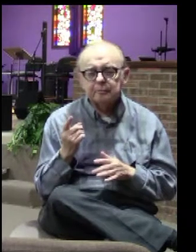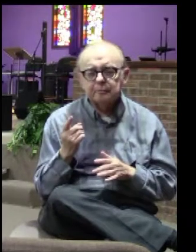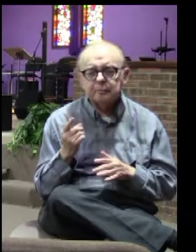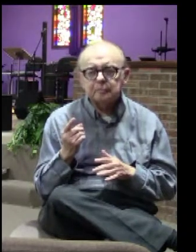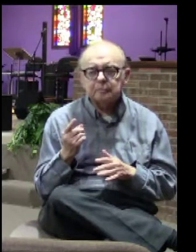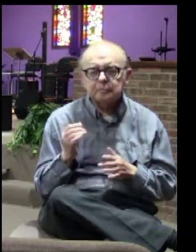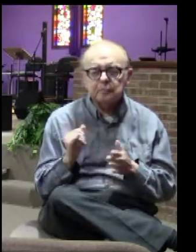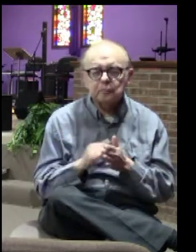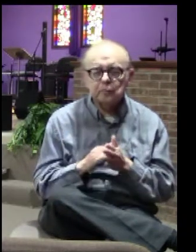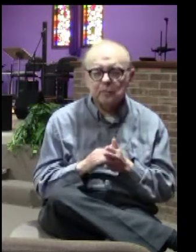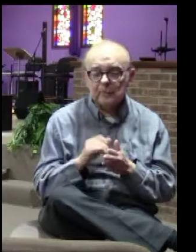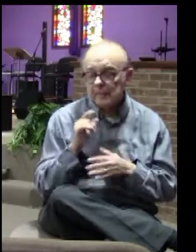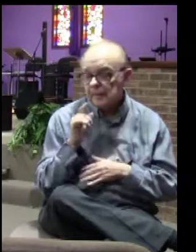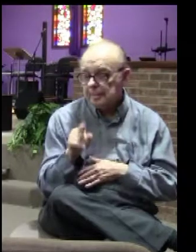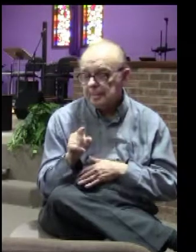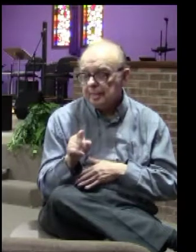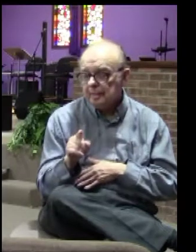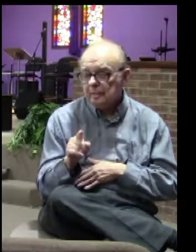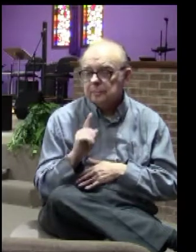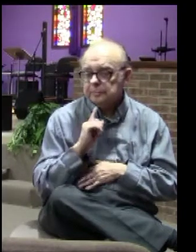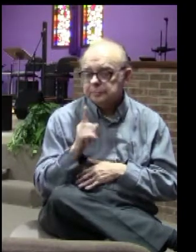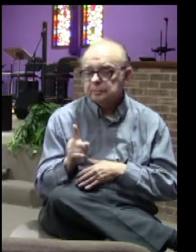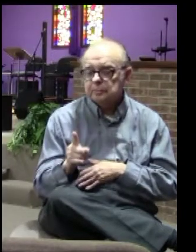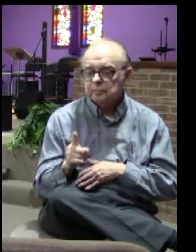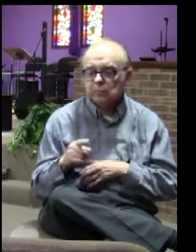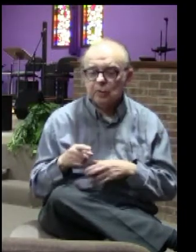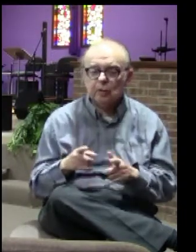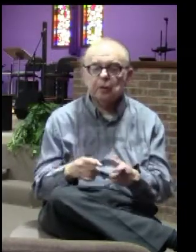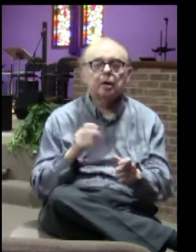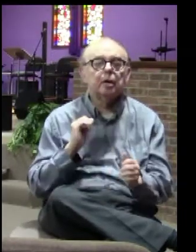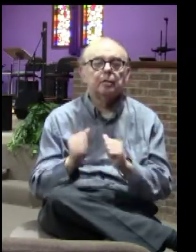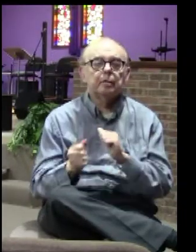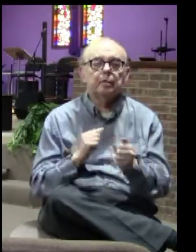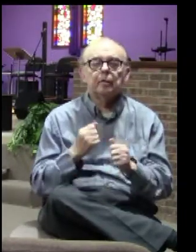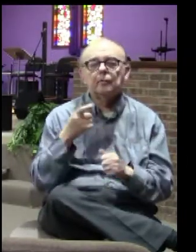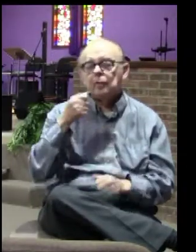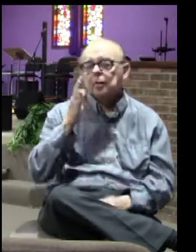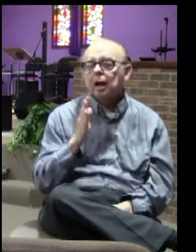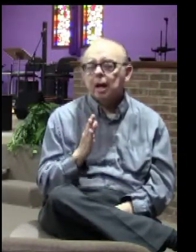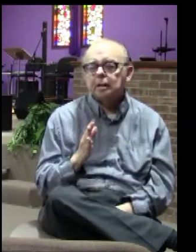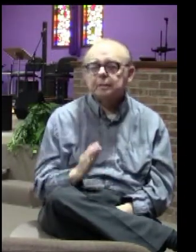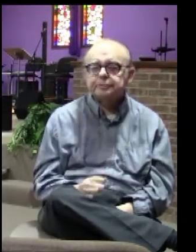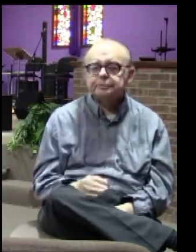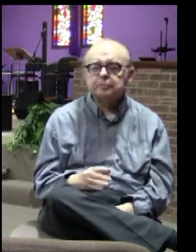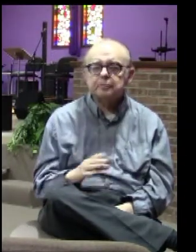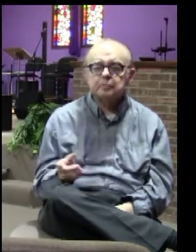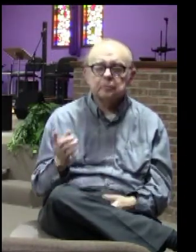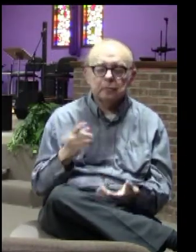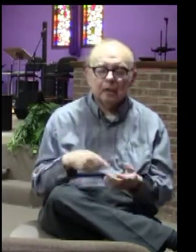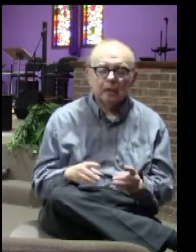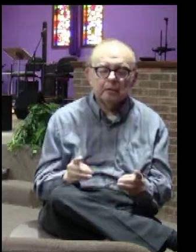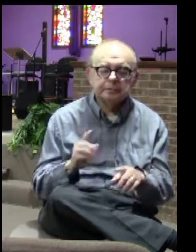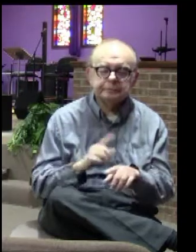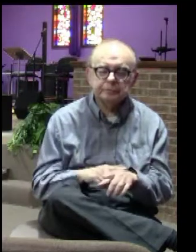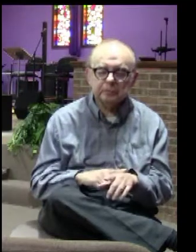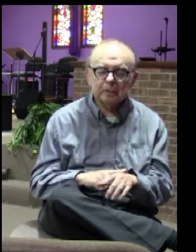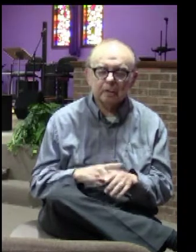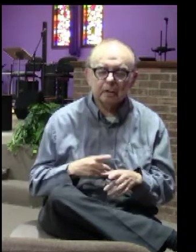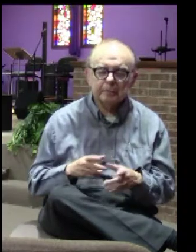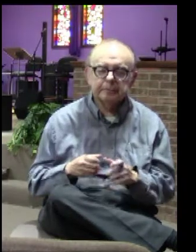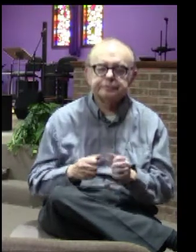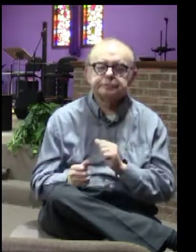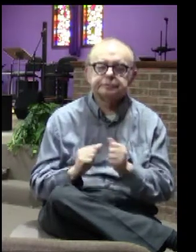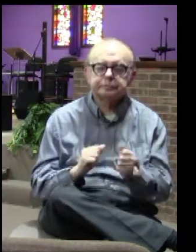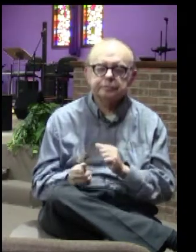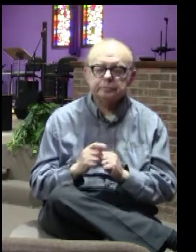understand that you are running a race for God? And while you're running a race, ladies and